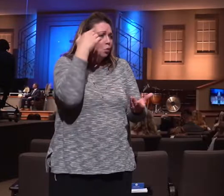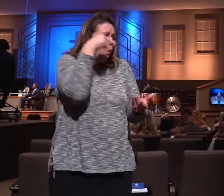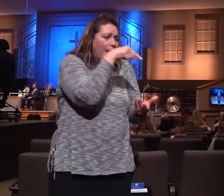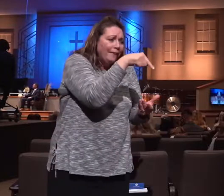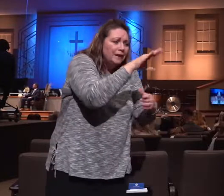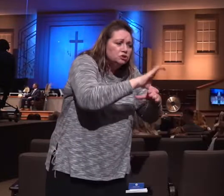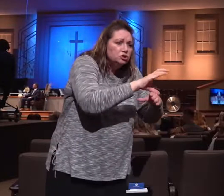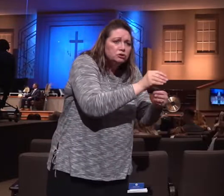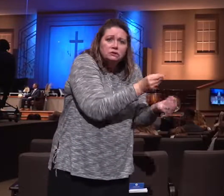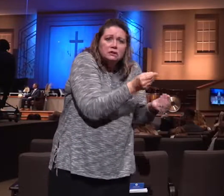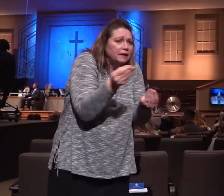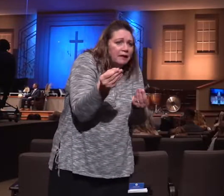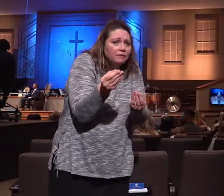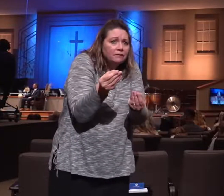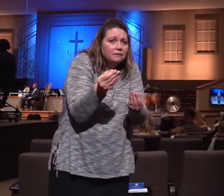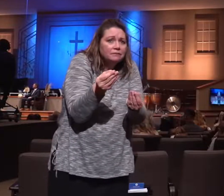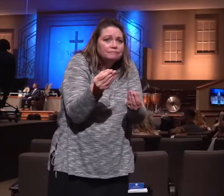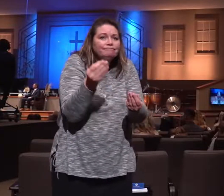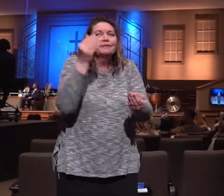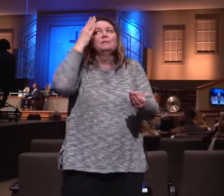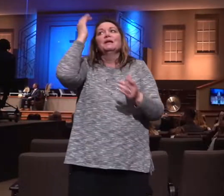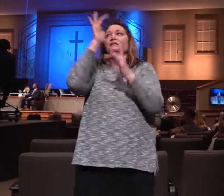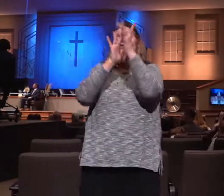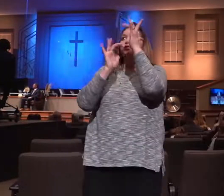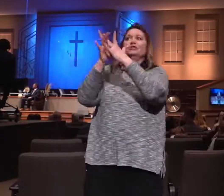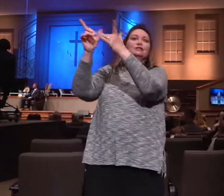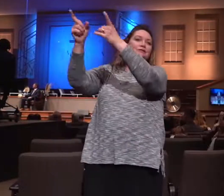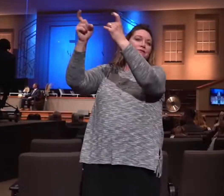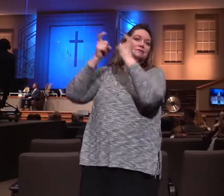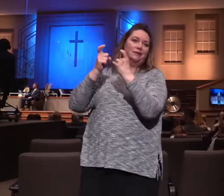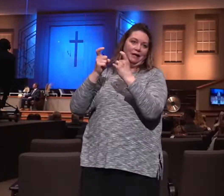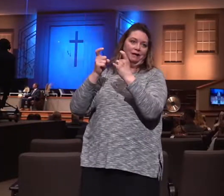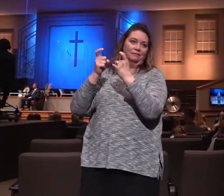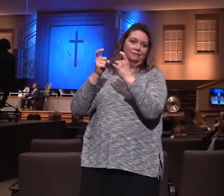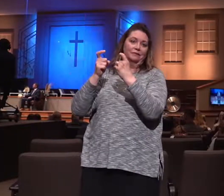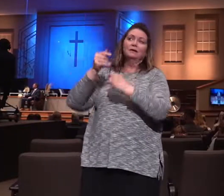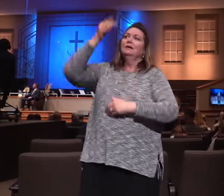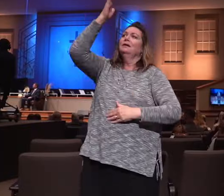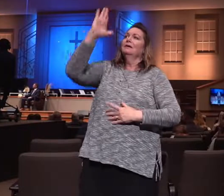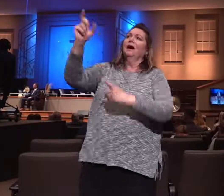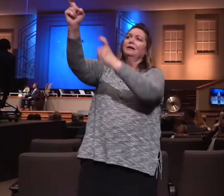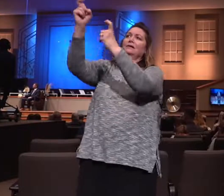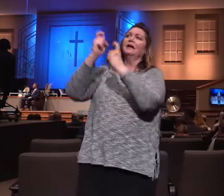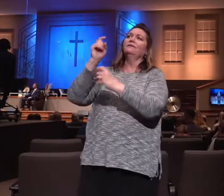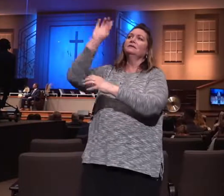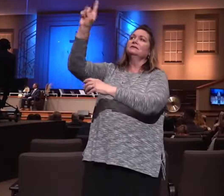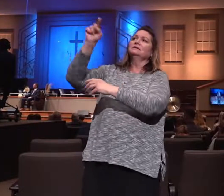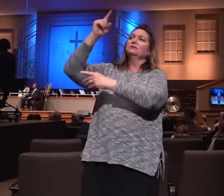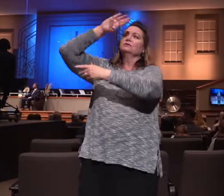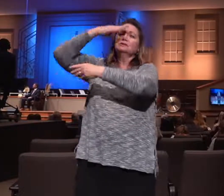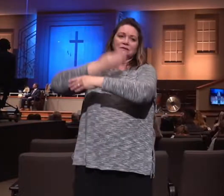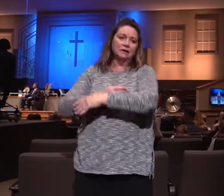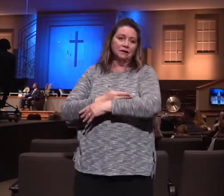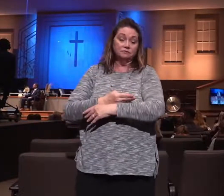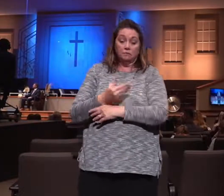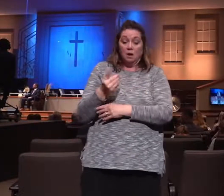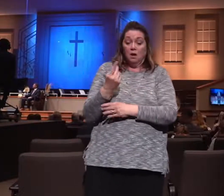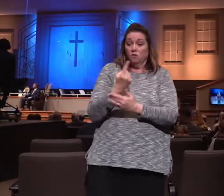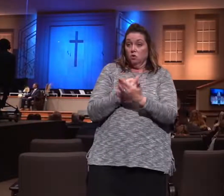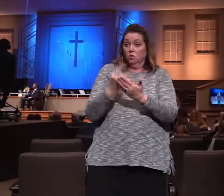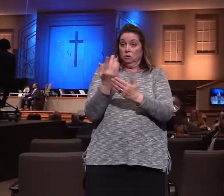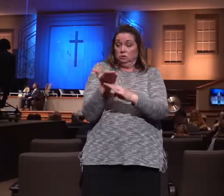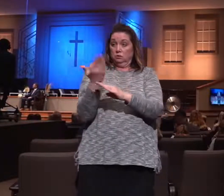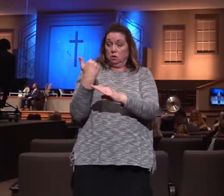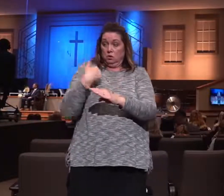missions was God's gift of his son, Jesus Christ. A couple of years ago, I got a phone call from Pastor Paul